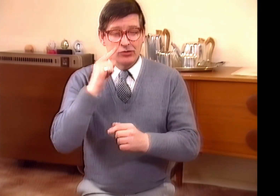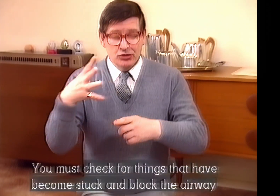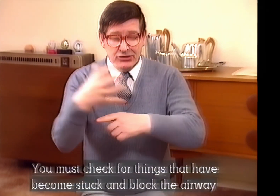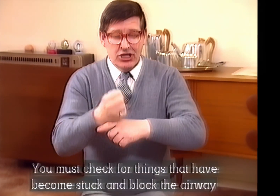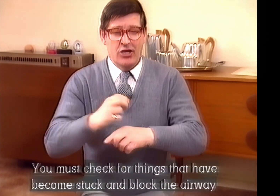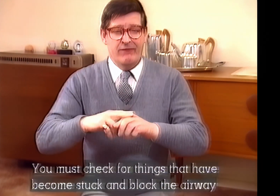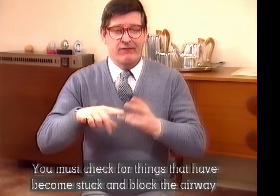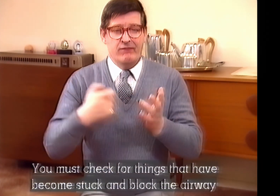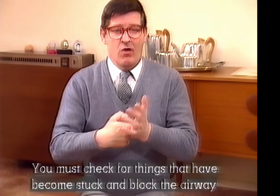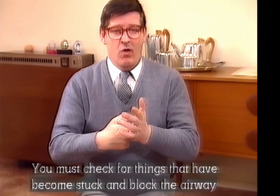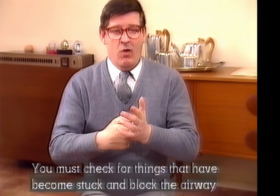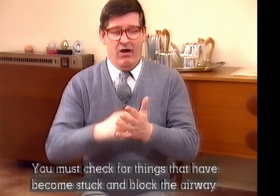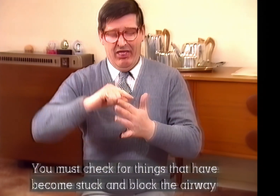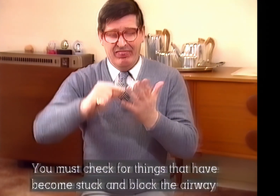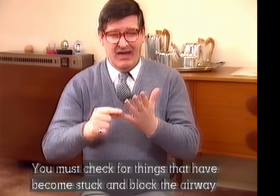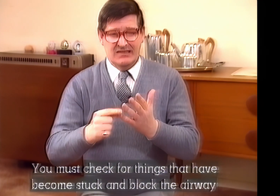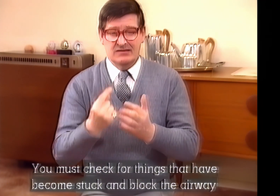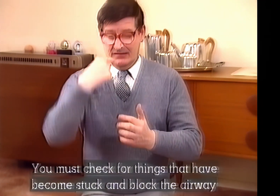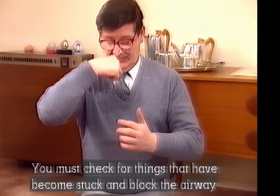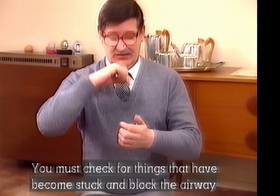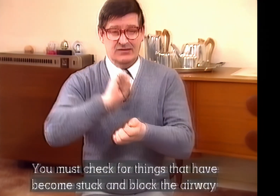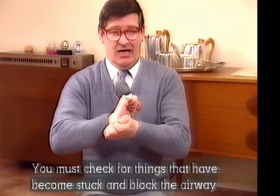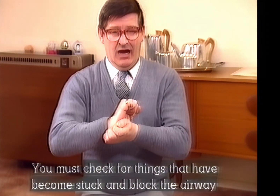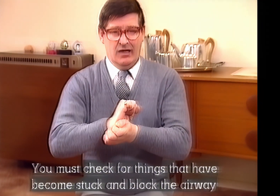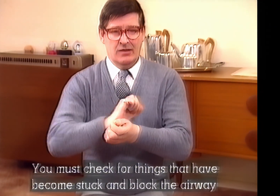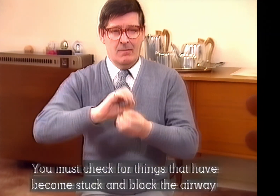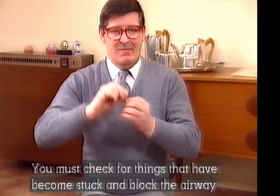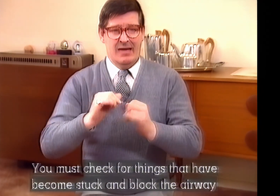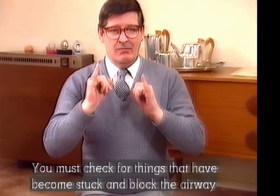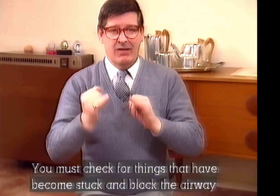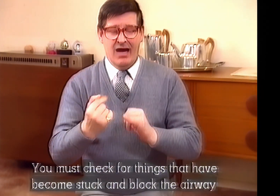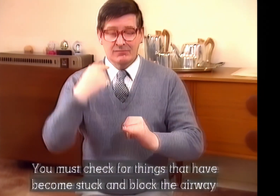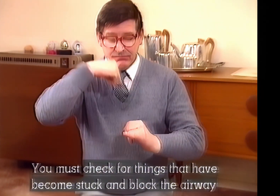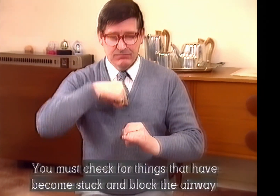You must check for things that have become stuck and block the airway.